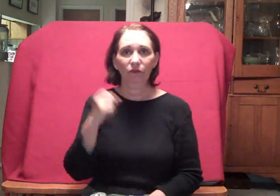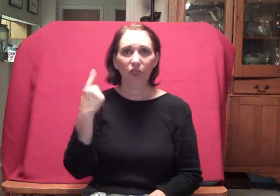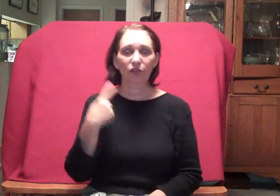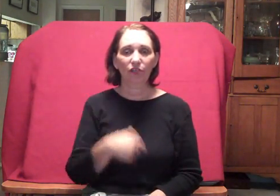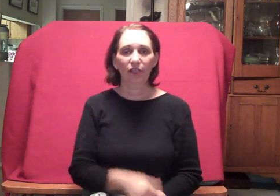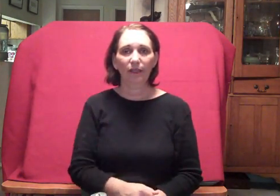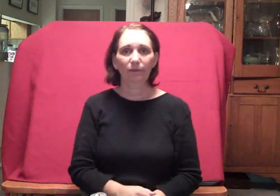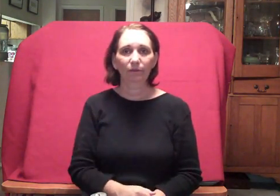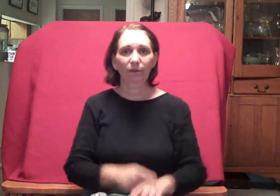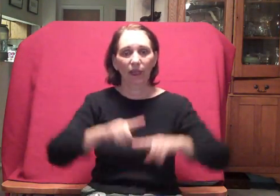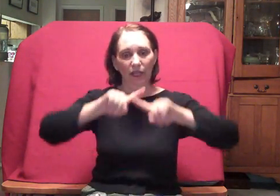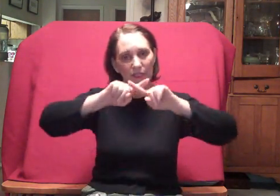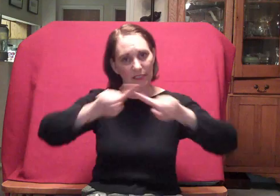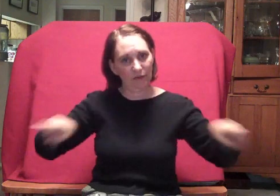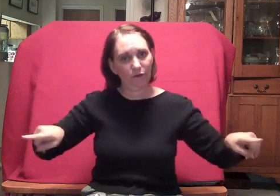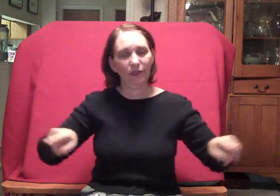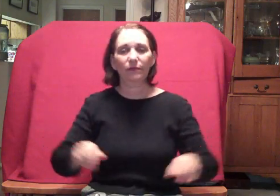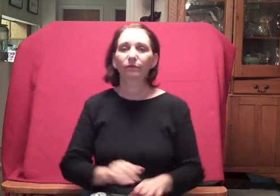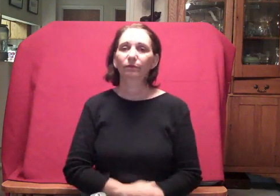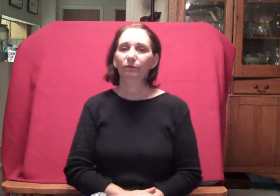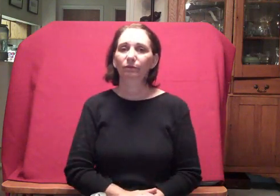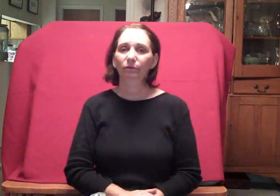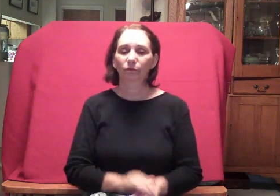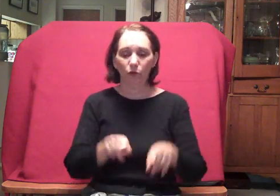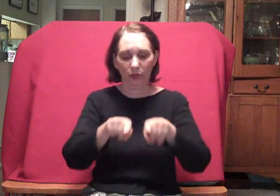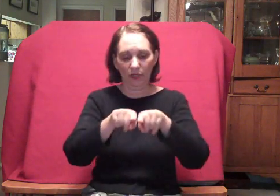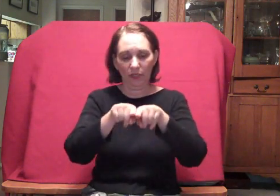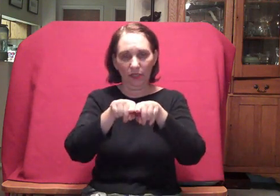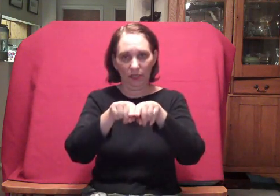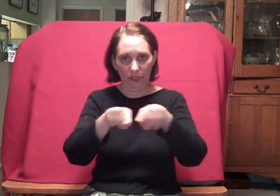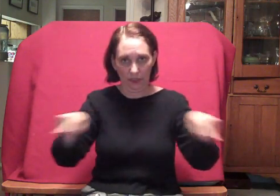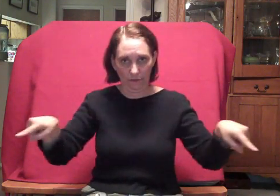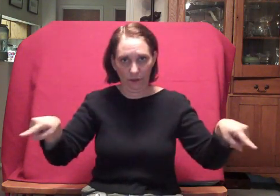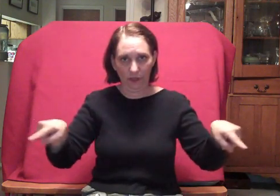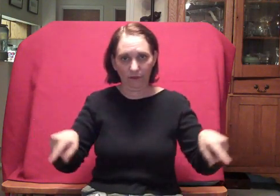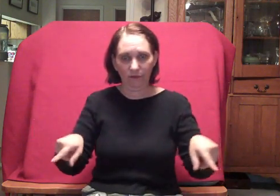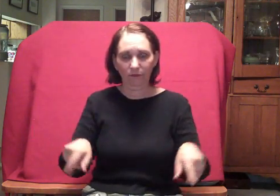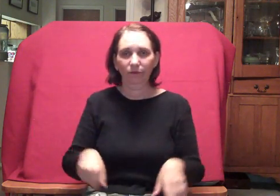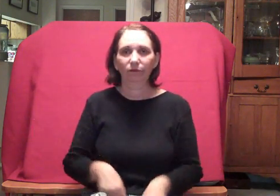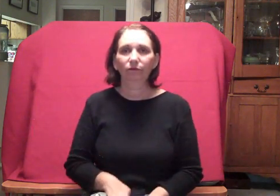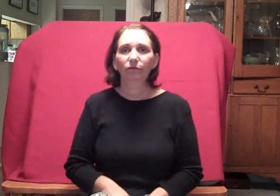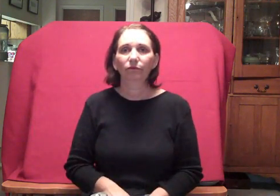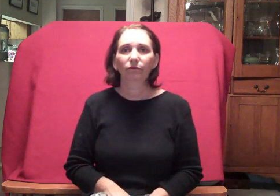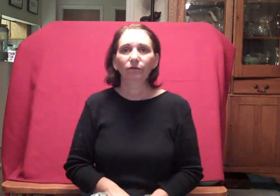Just to understand it. Different or different.